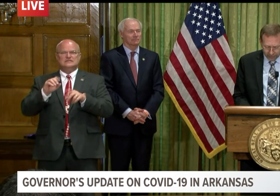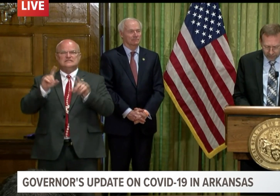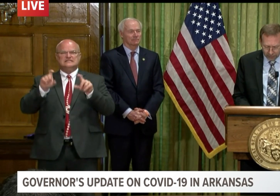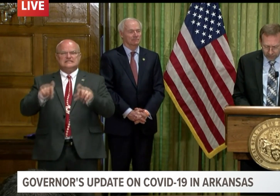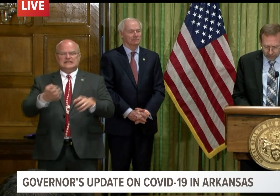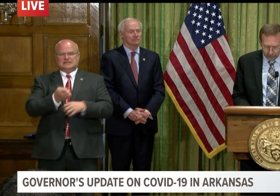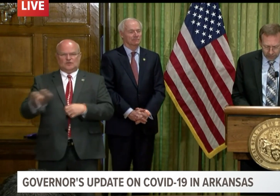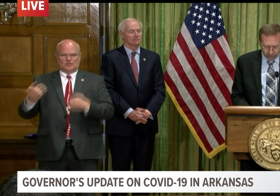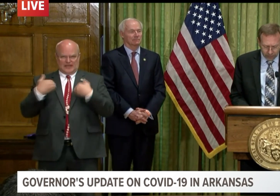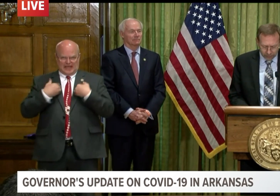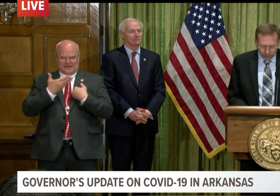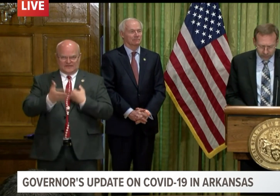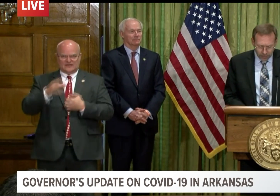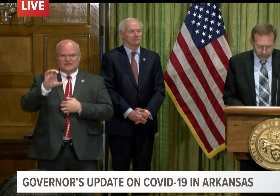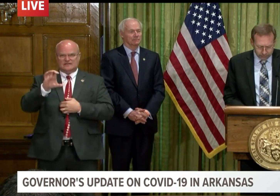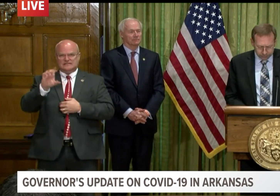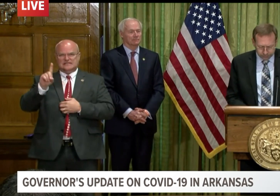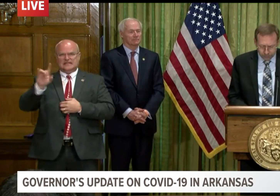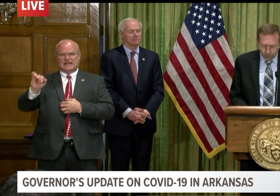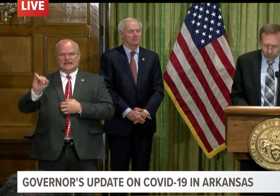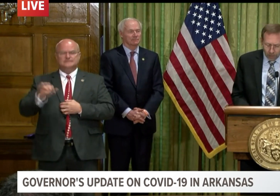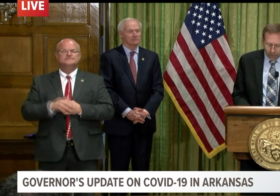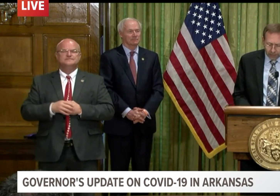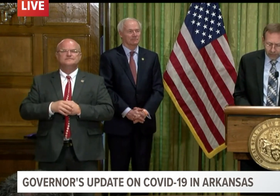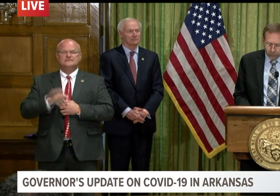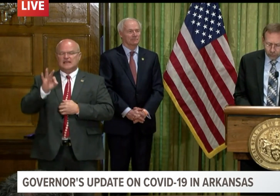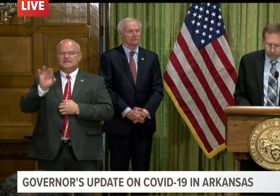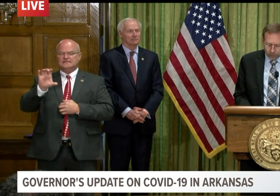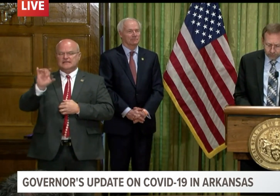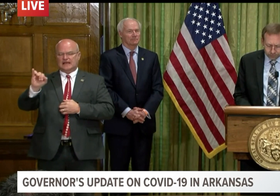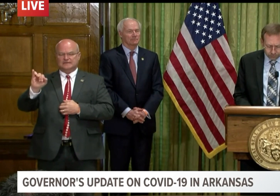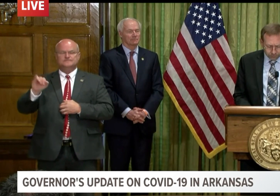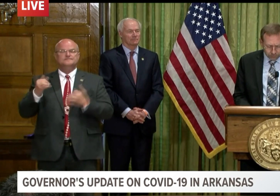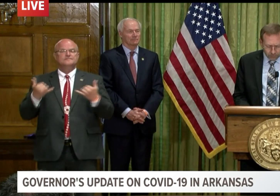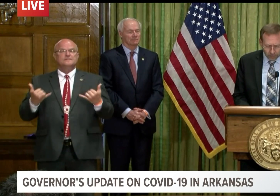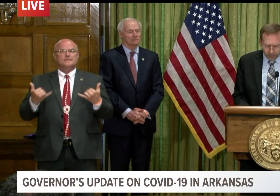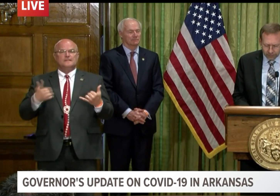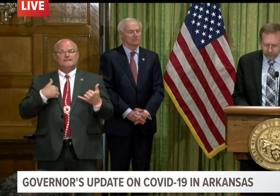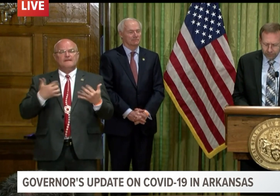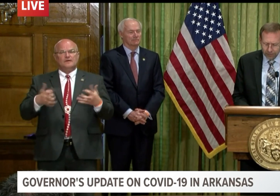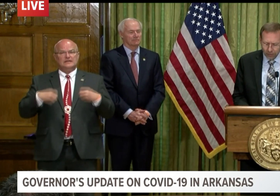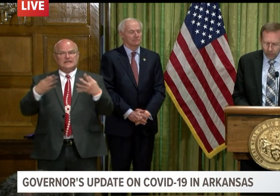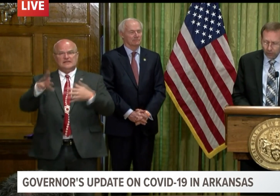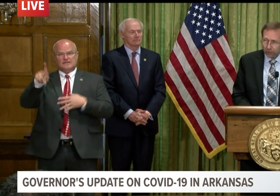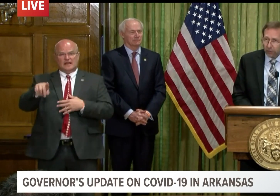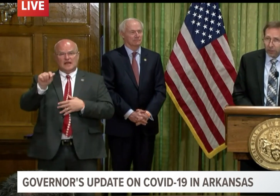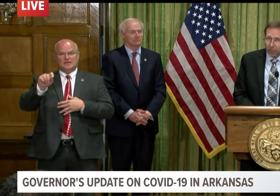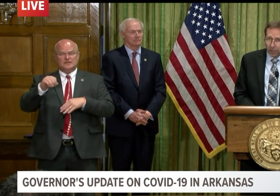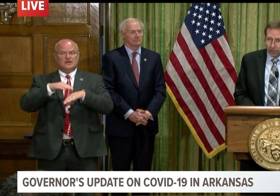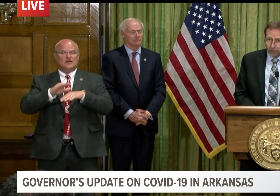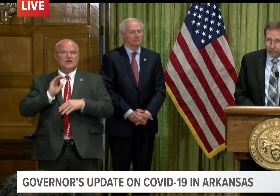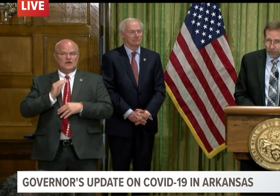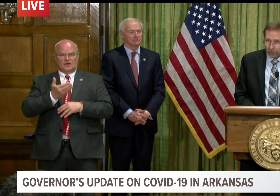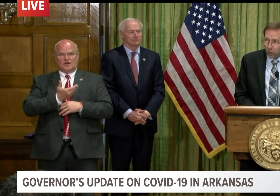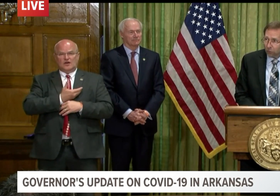that they have at the FCI. I'd like to give an update on our